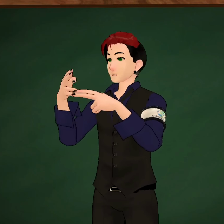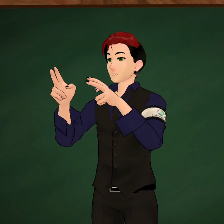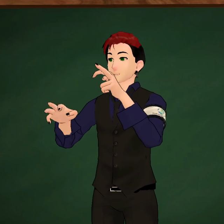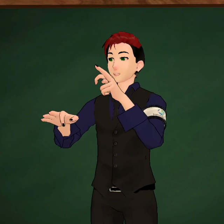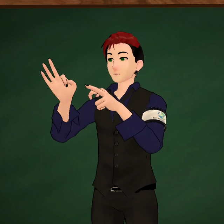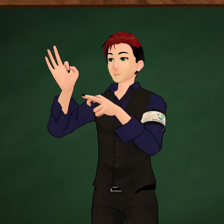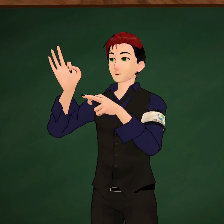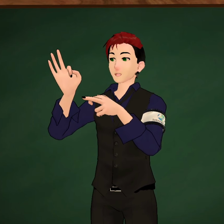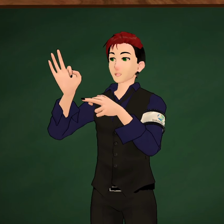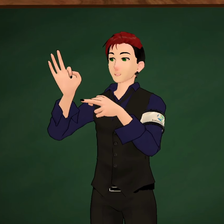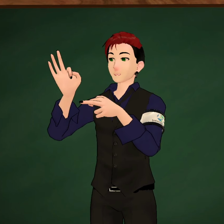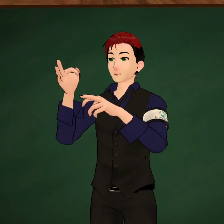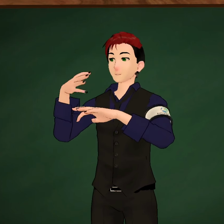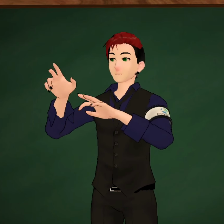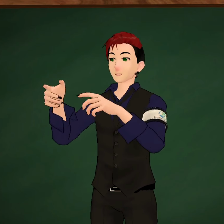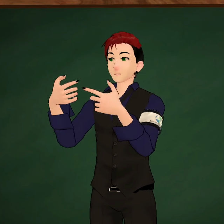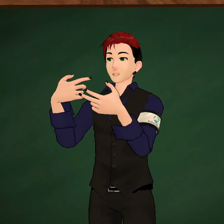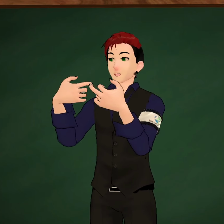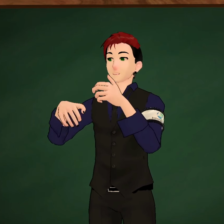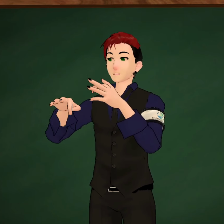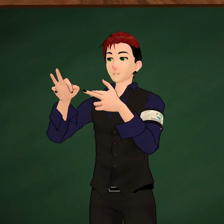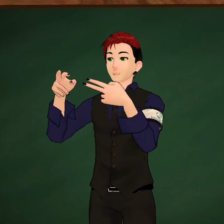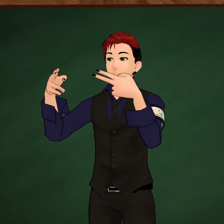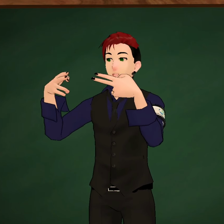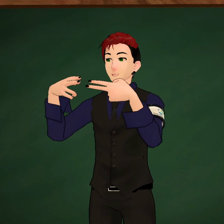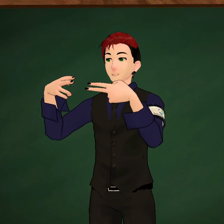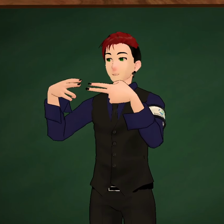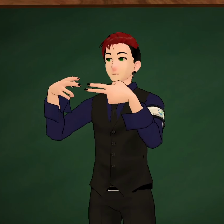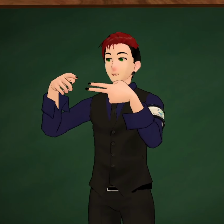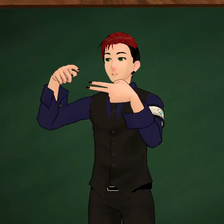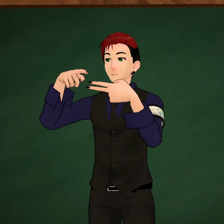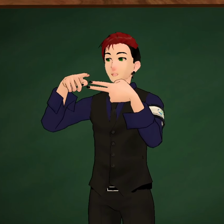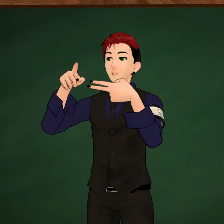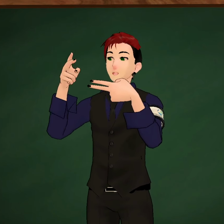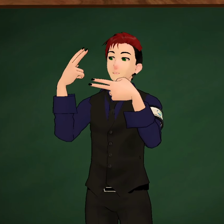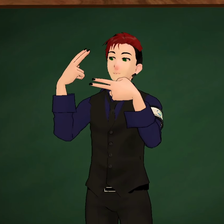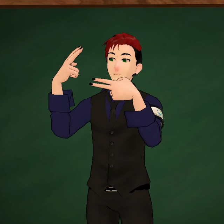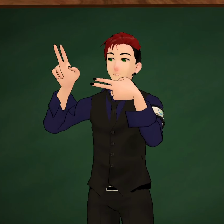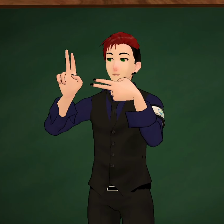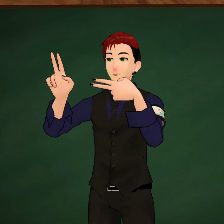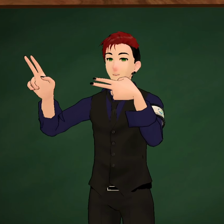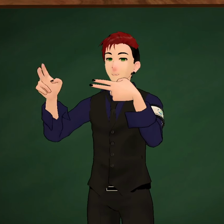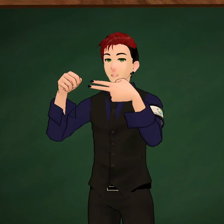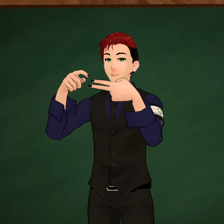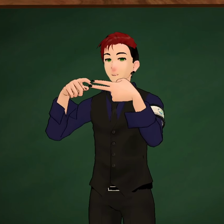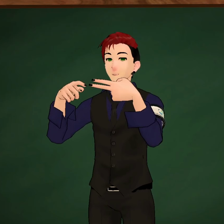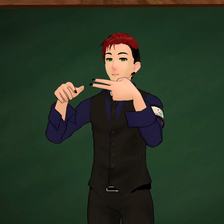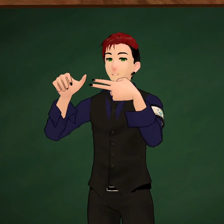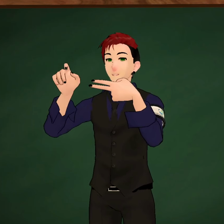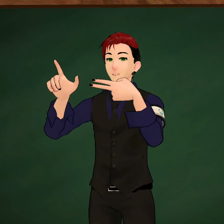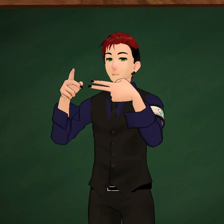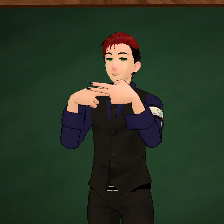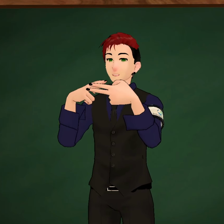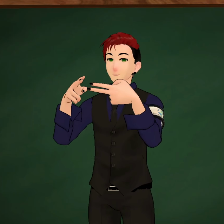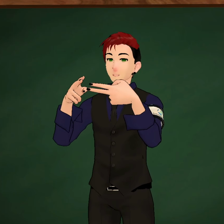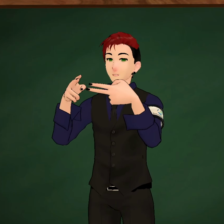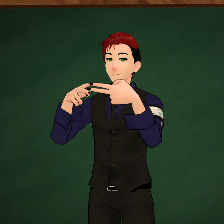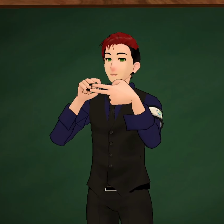and quickly find, after class, I will try and find a video of a visual vernacular and an ASL poetry that